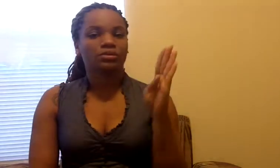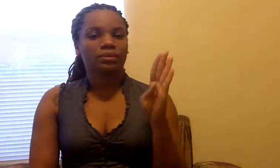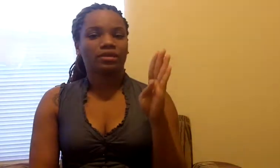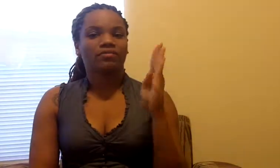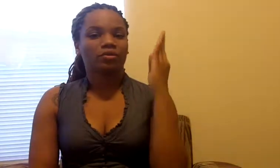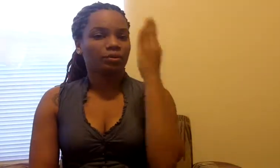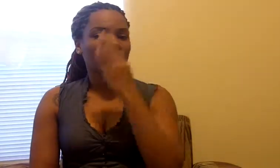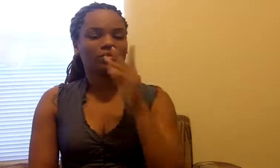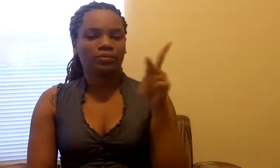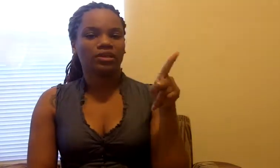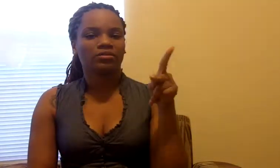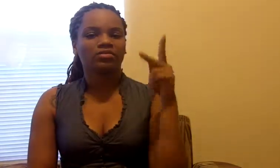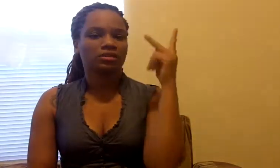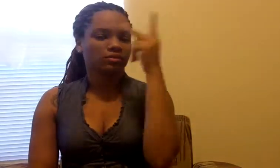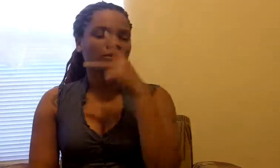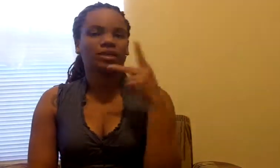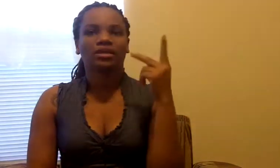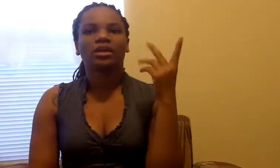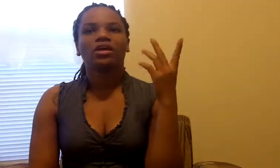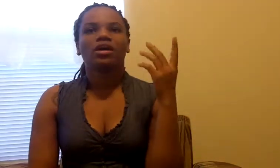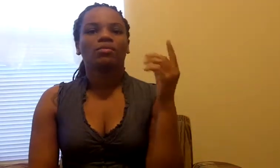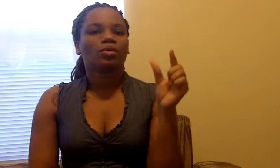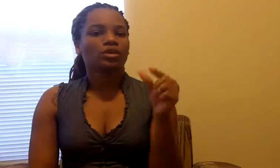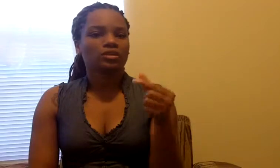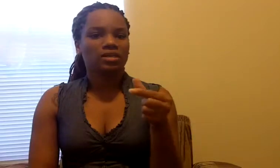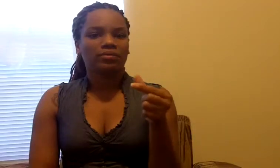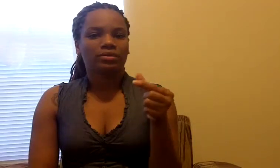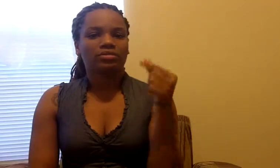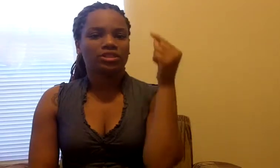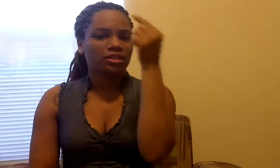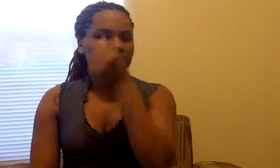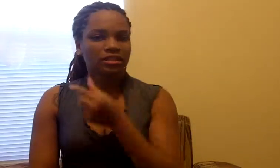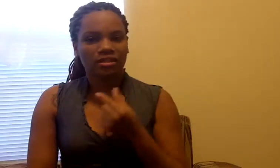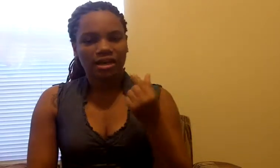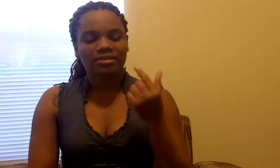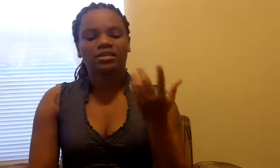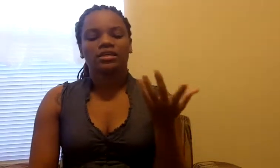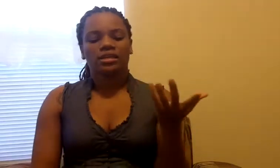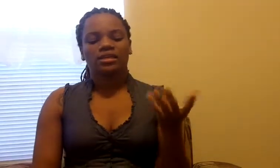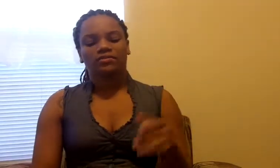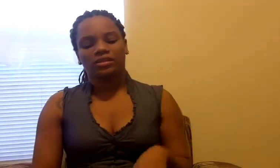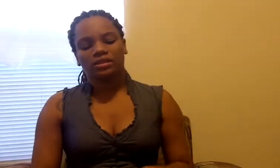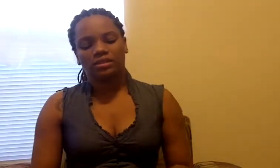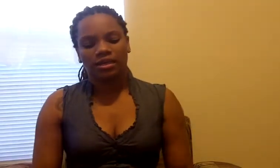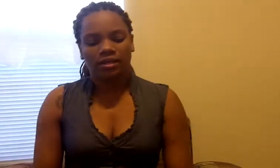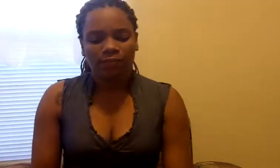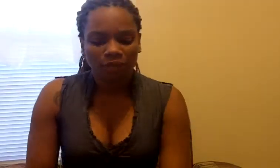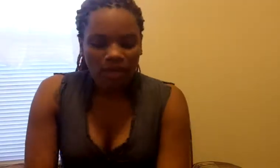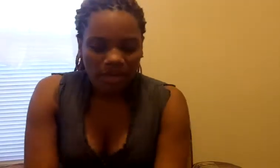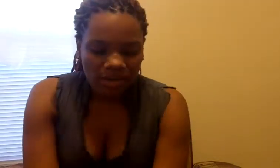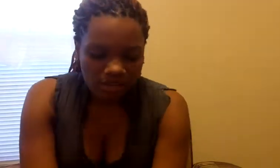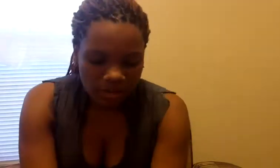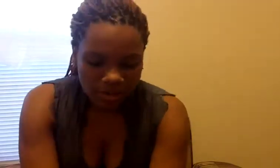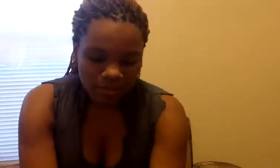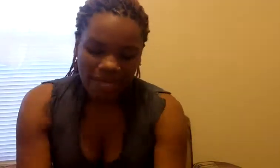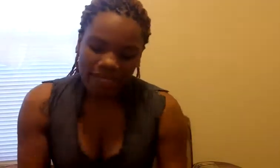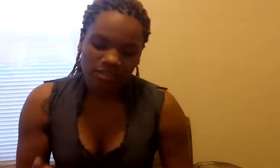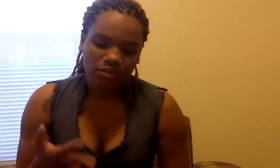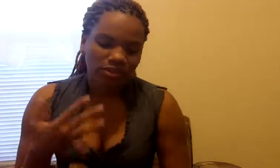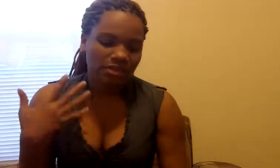You use a B for beautiful. The P was for pretty. Gorgeous, I would use a G to initialize it. different things like that. And there's CASE, which is the